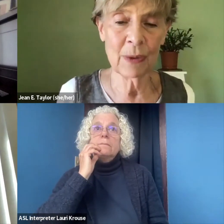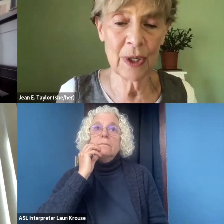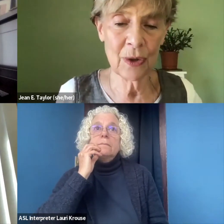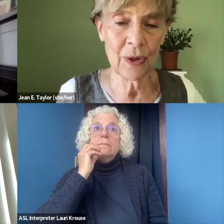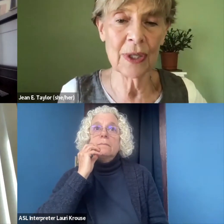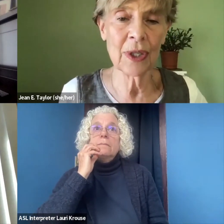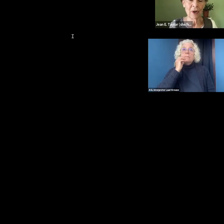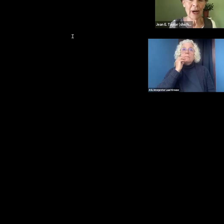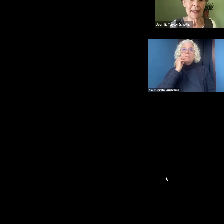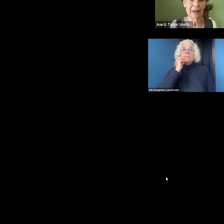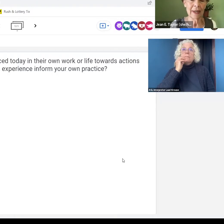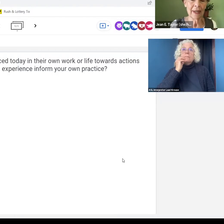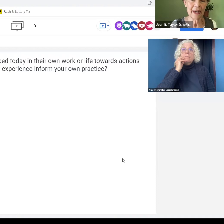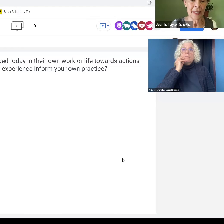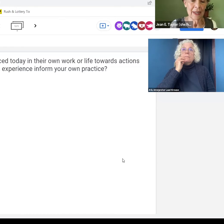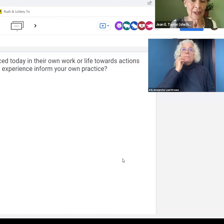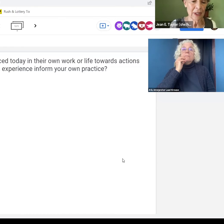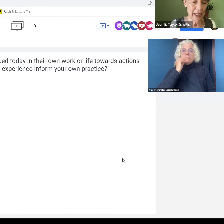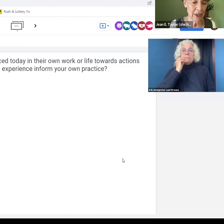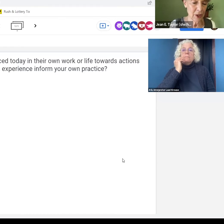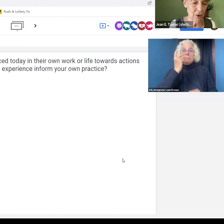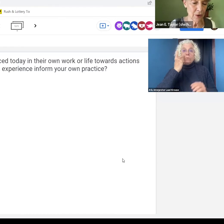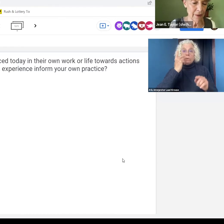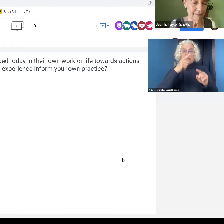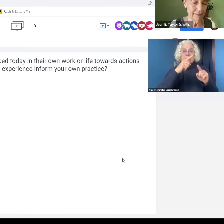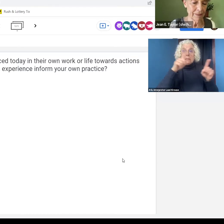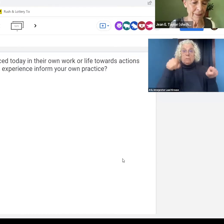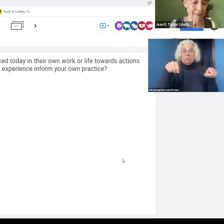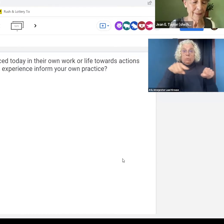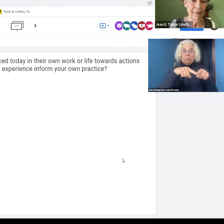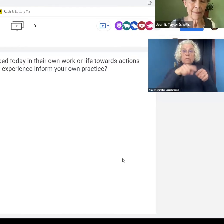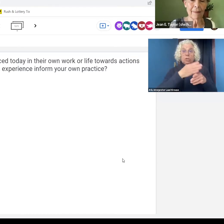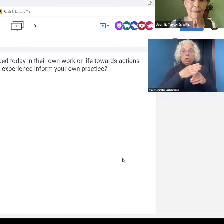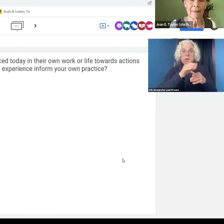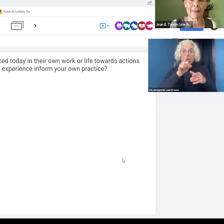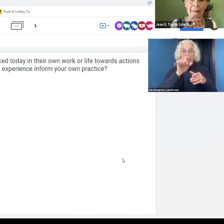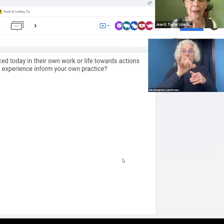And as we do this, great. Just let us know some